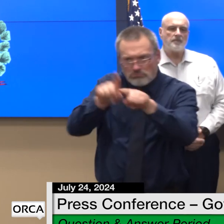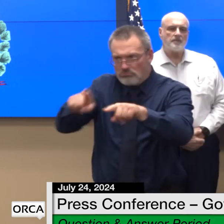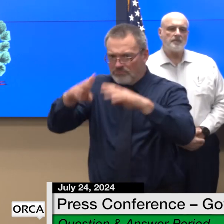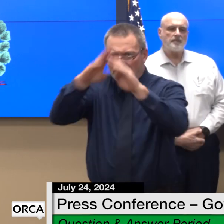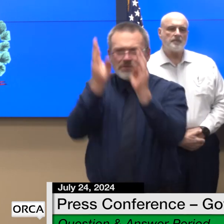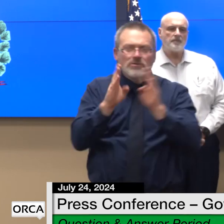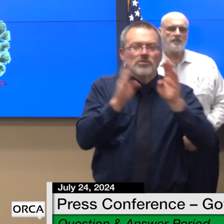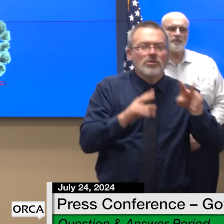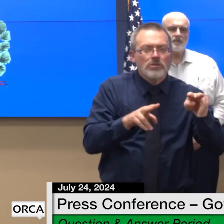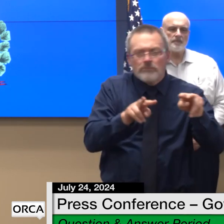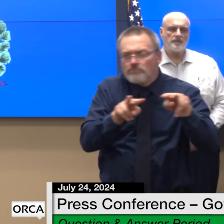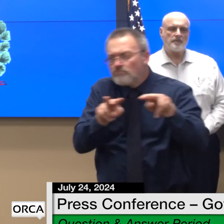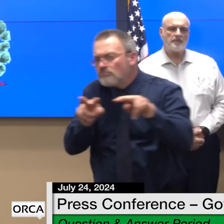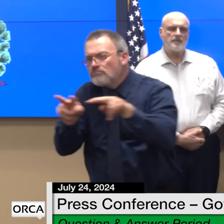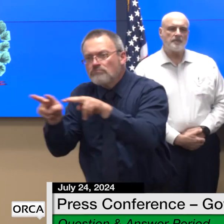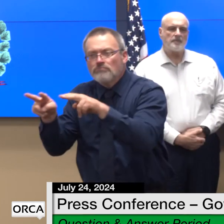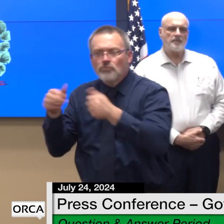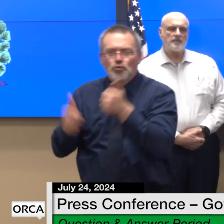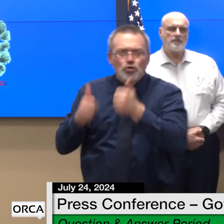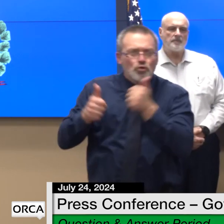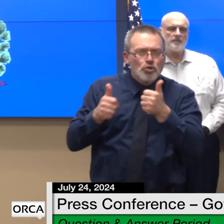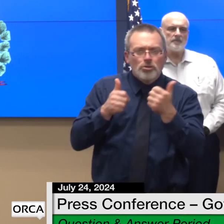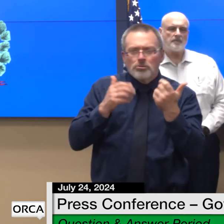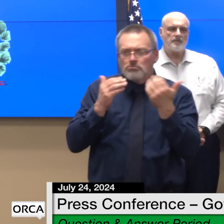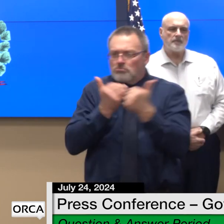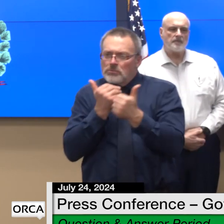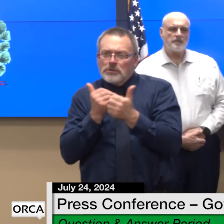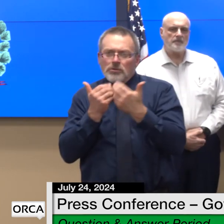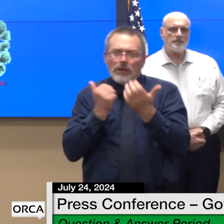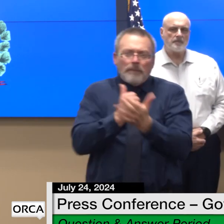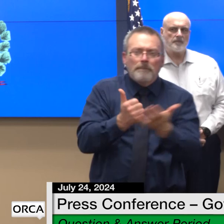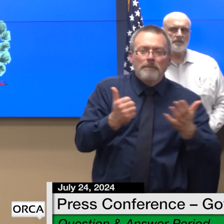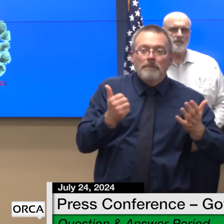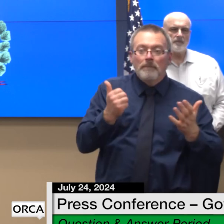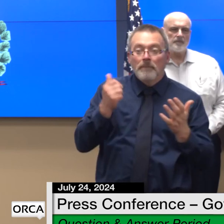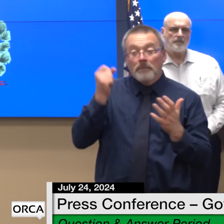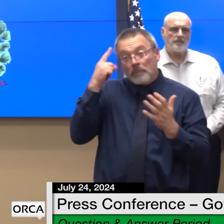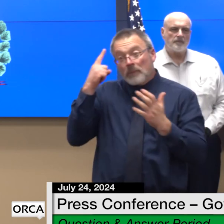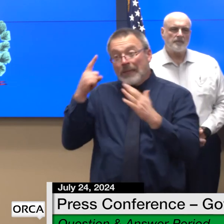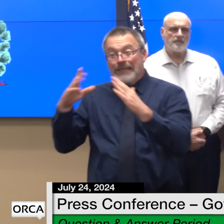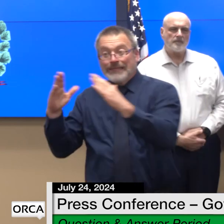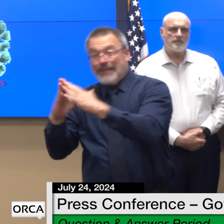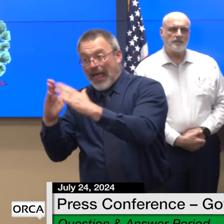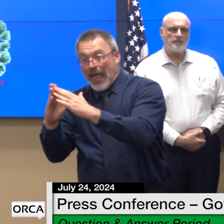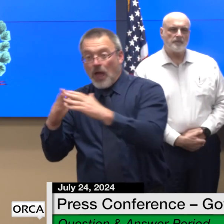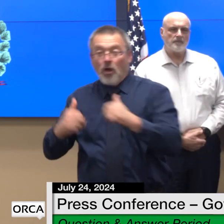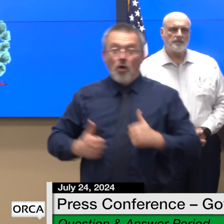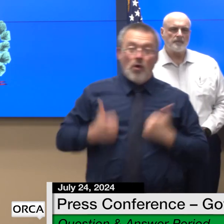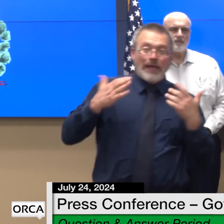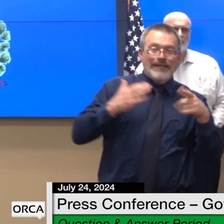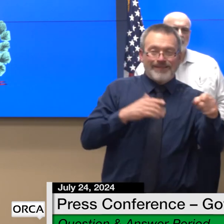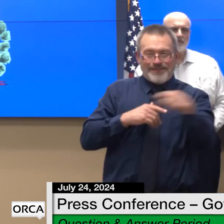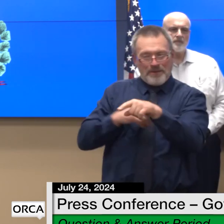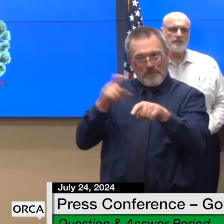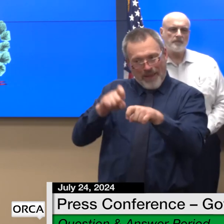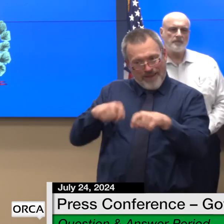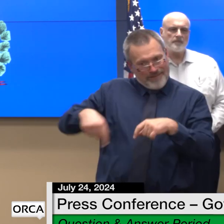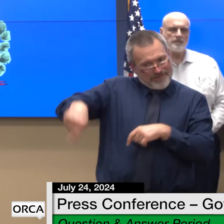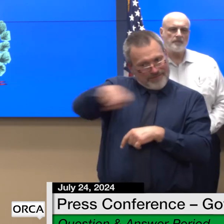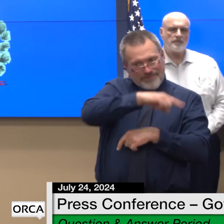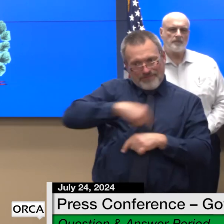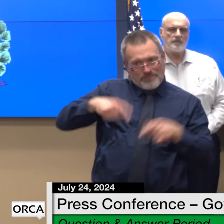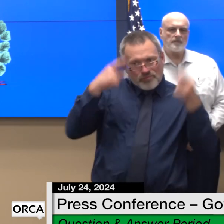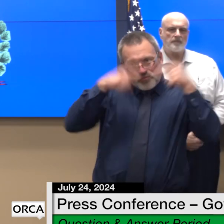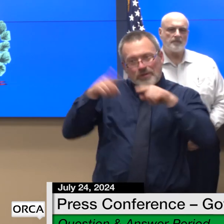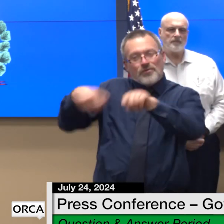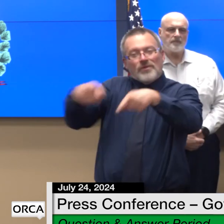on. The caveat is the town and the residents both have to agree on the buyout. So working with the